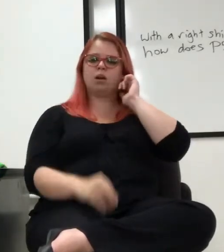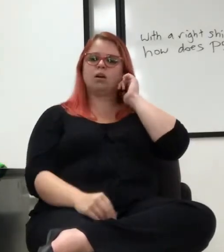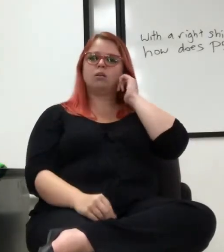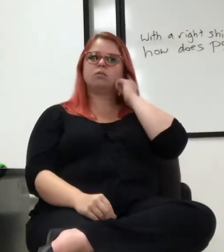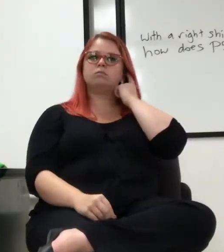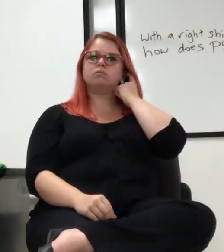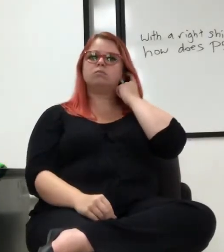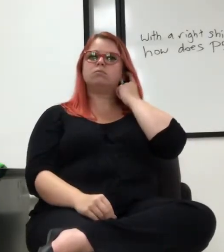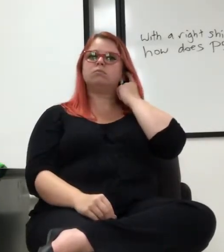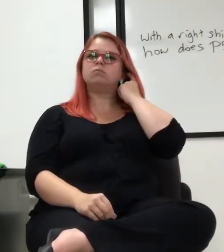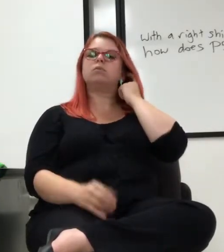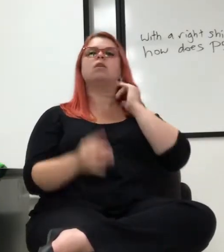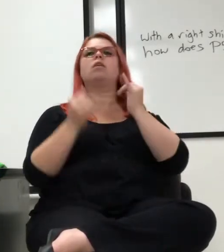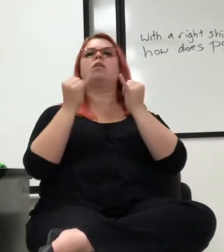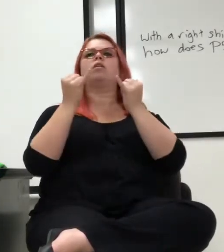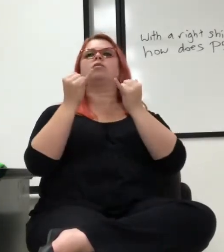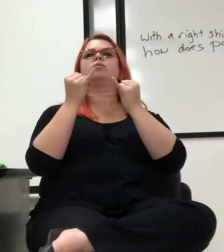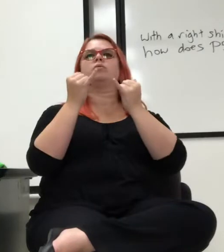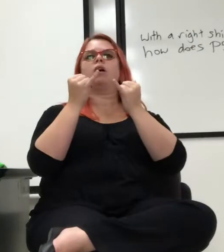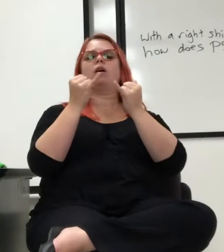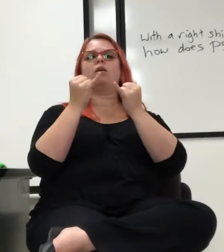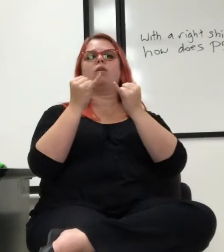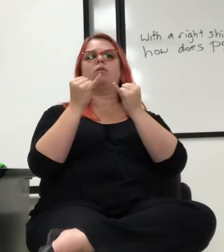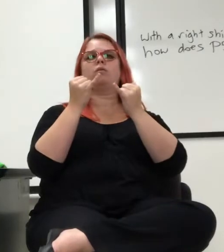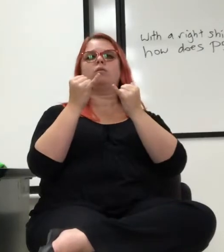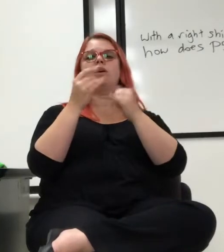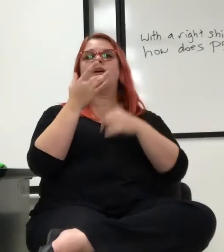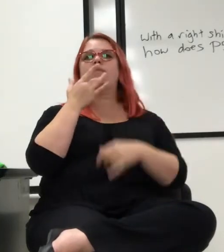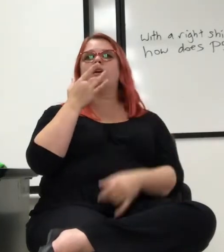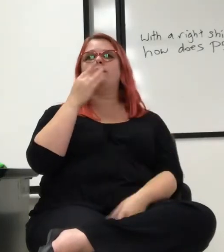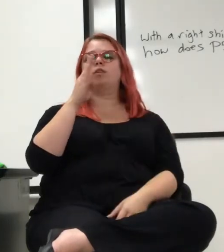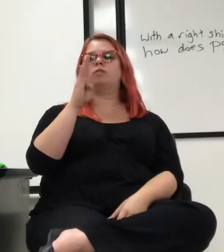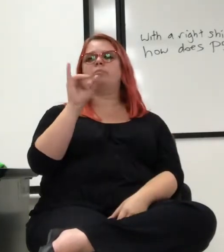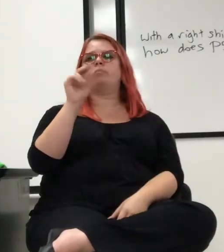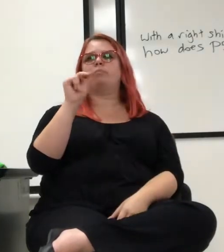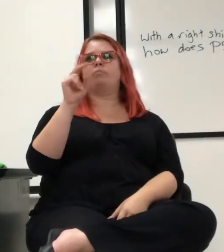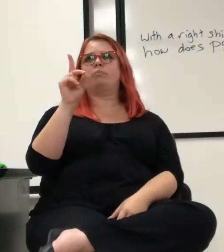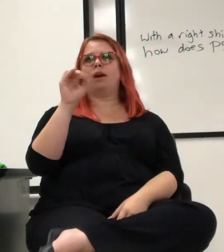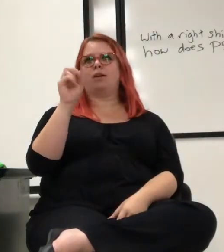Now the chair is like, favors binding. The chair's like that.